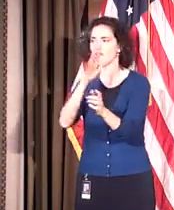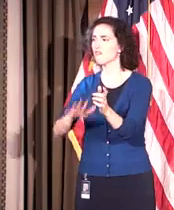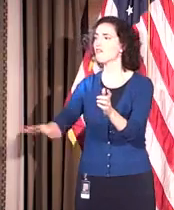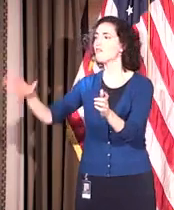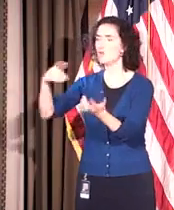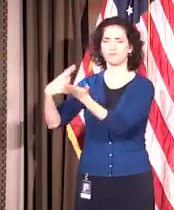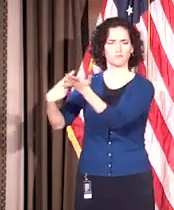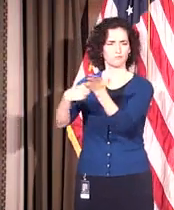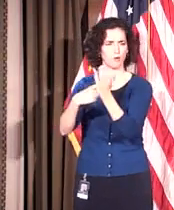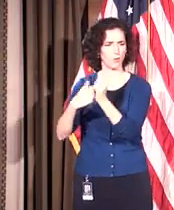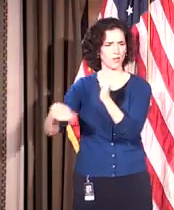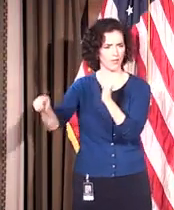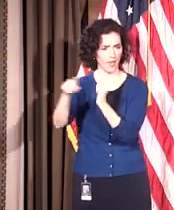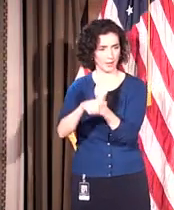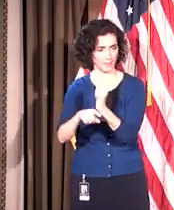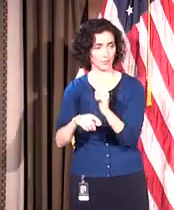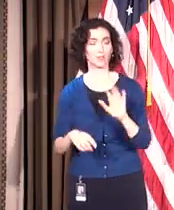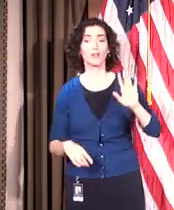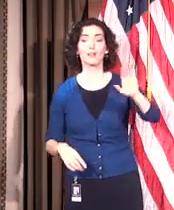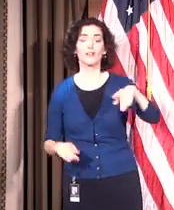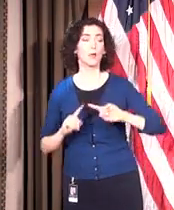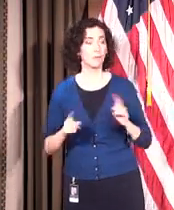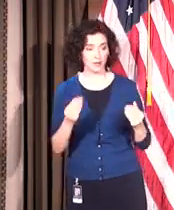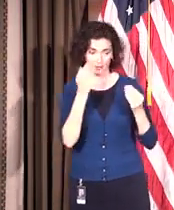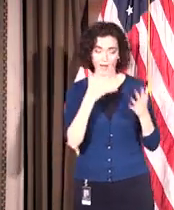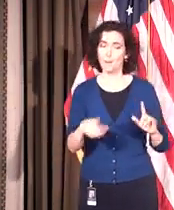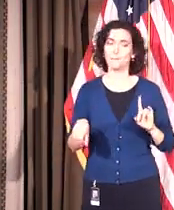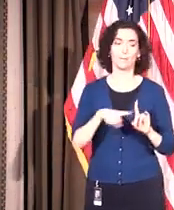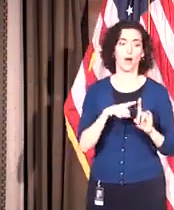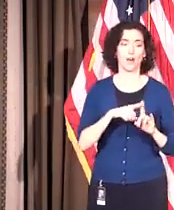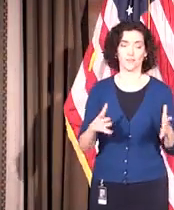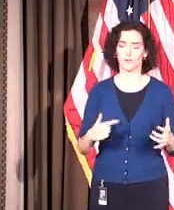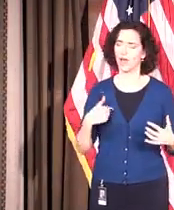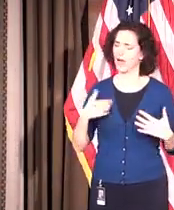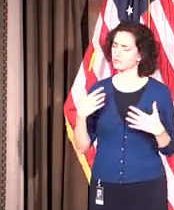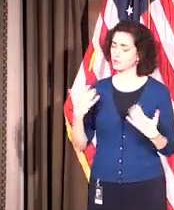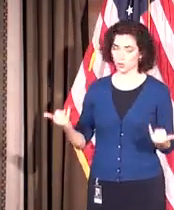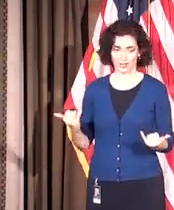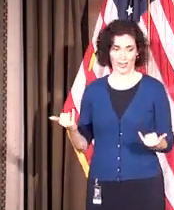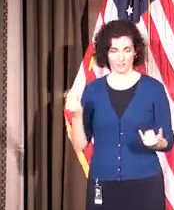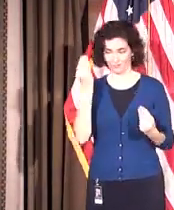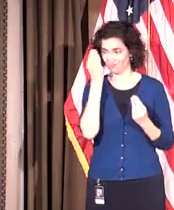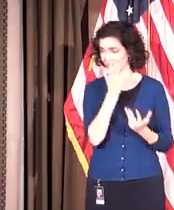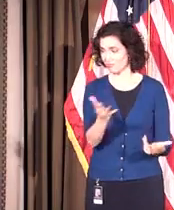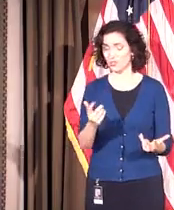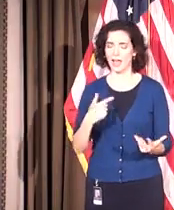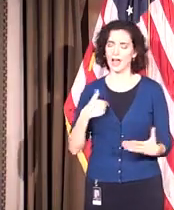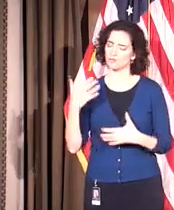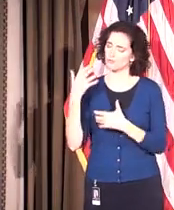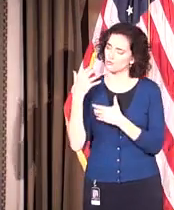is, as I stand before you today, I am confident that if we will engage